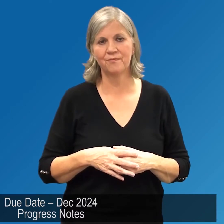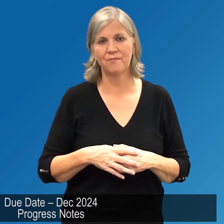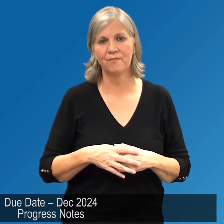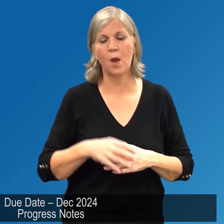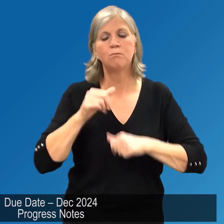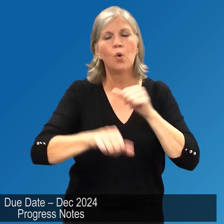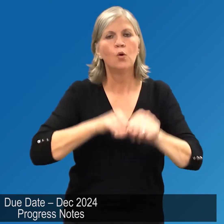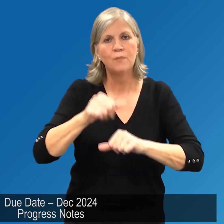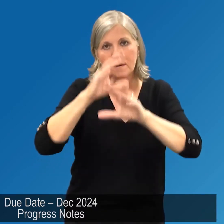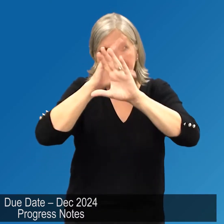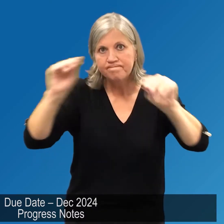Progress notes.